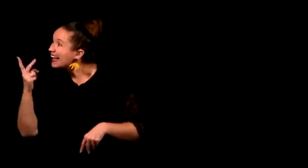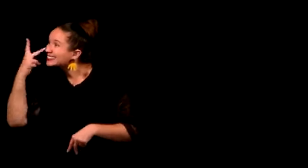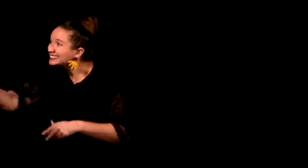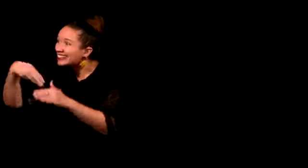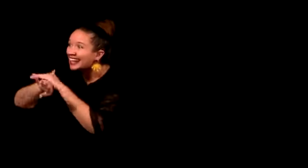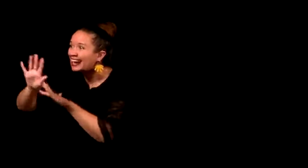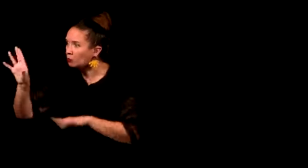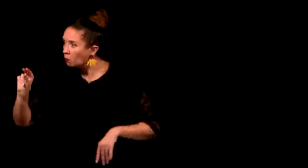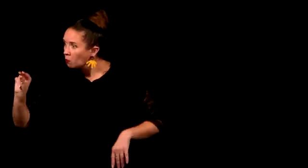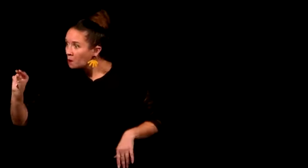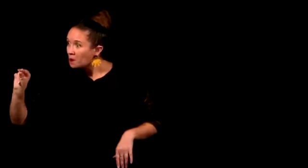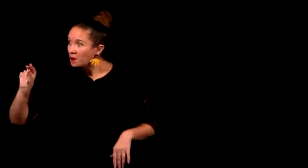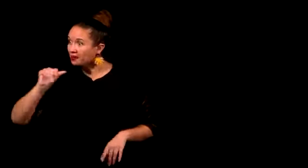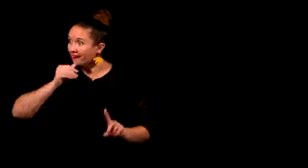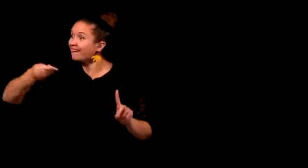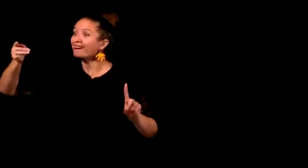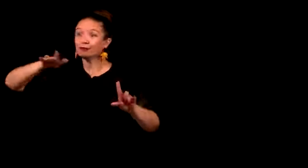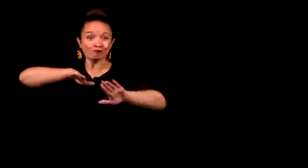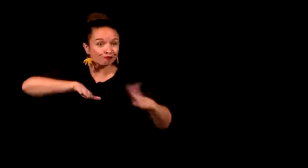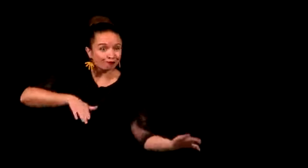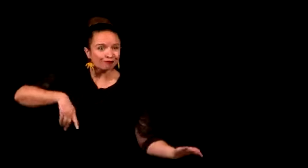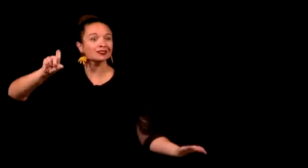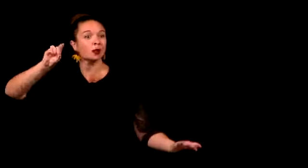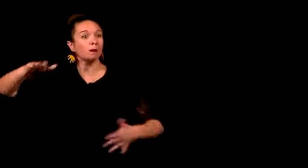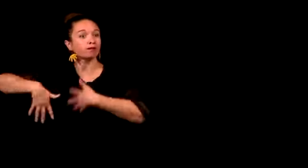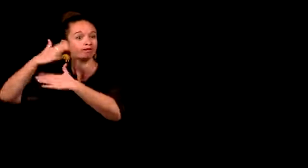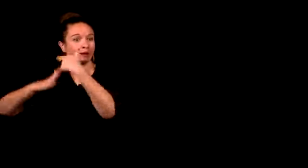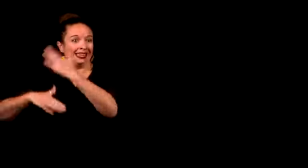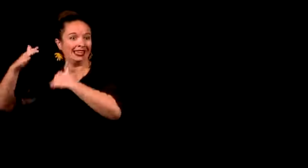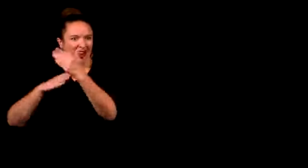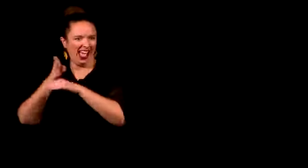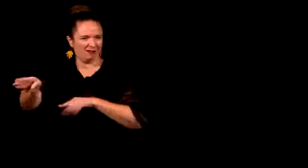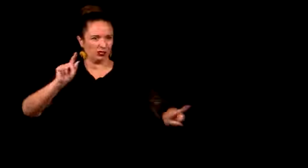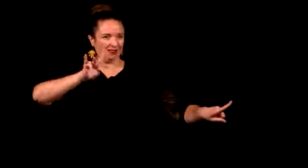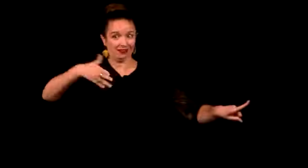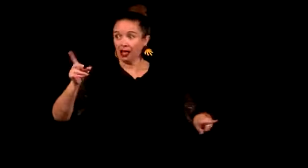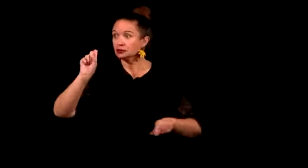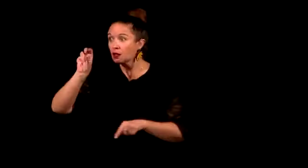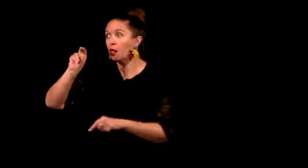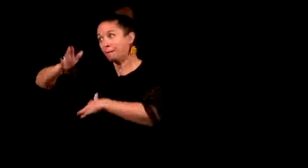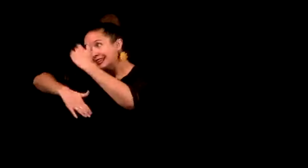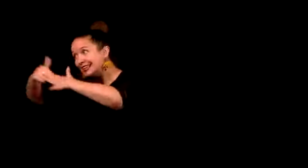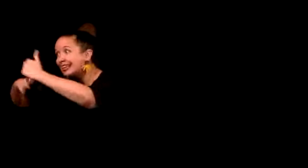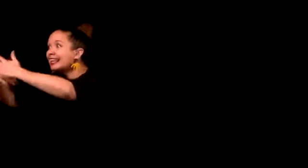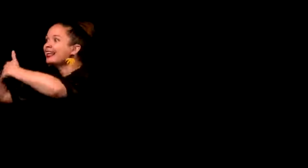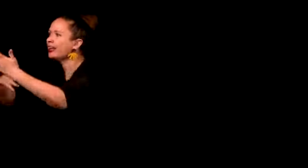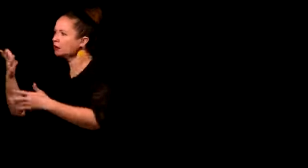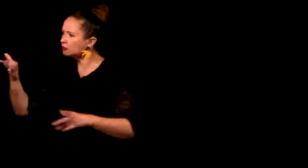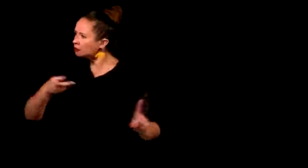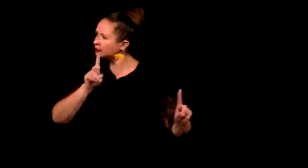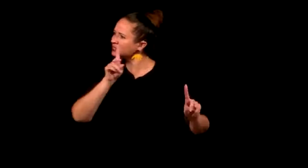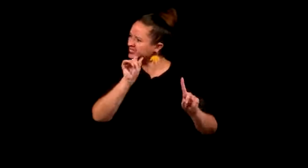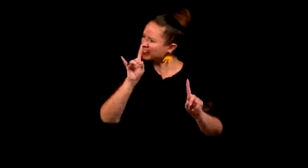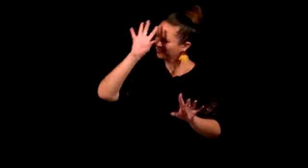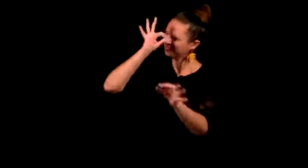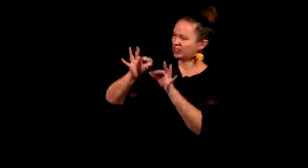You know, so David didn't see it. No. He did not see the completion of the temple, but the temple was still